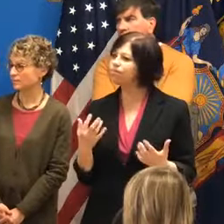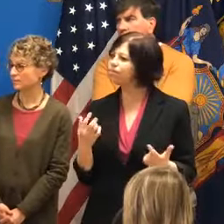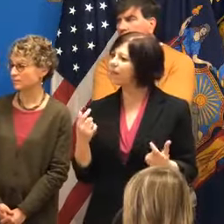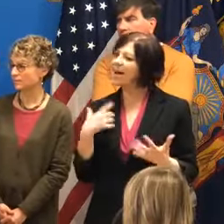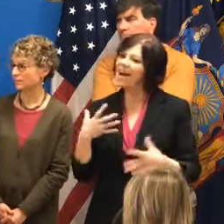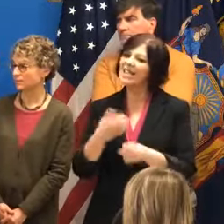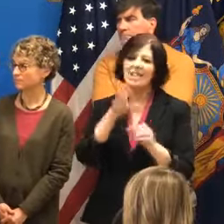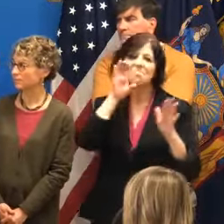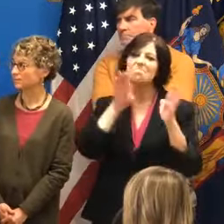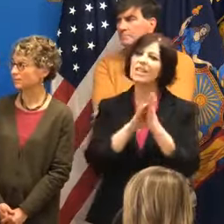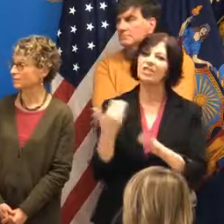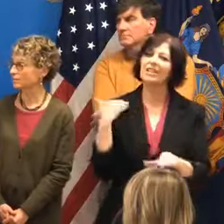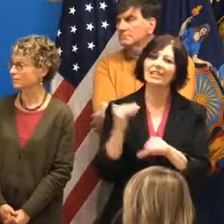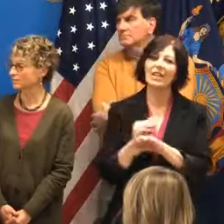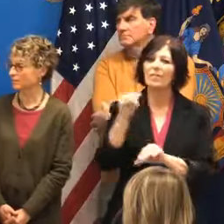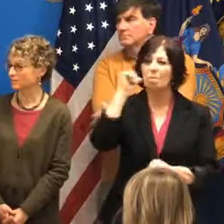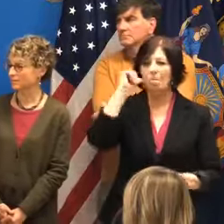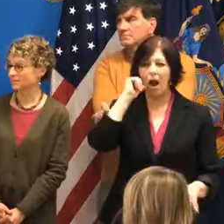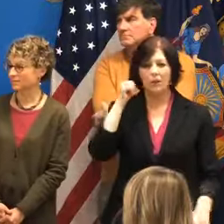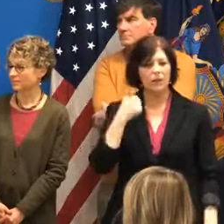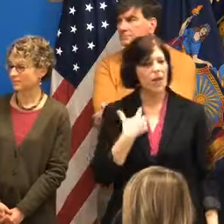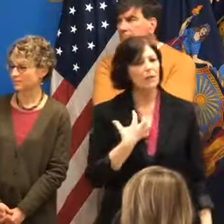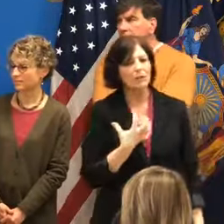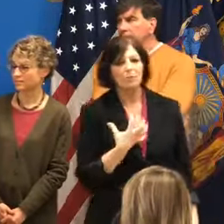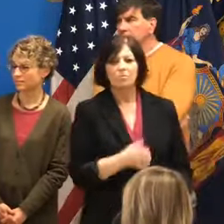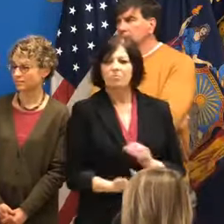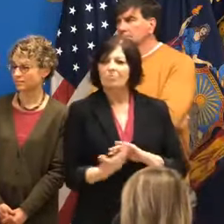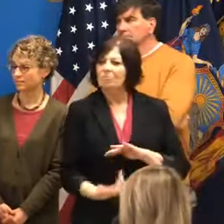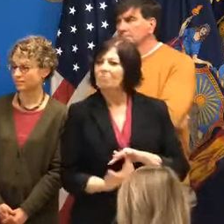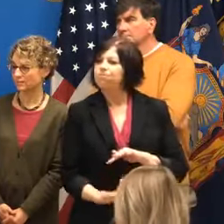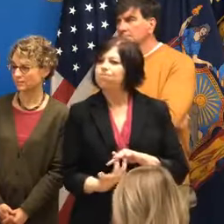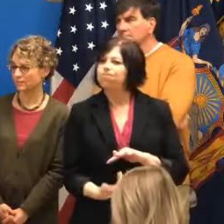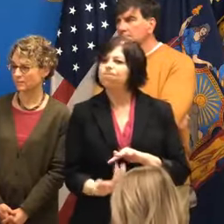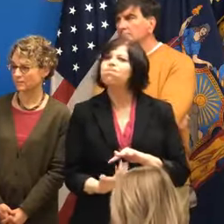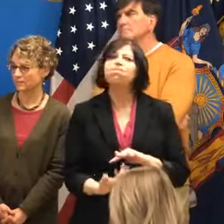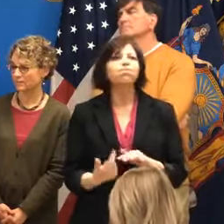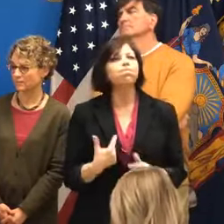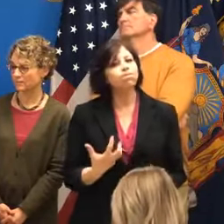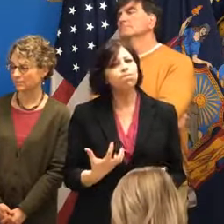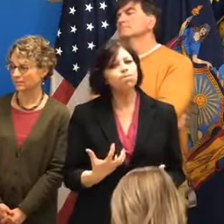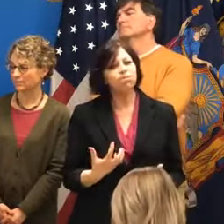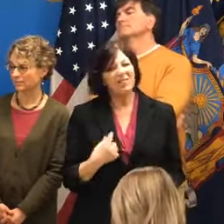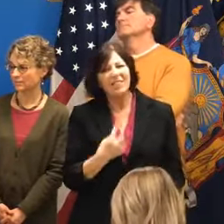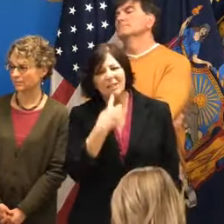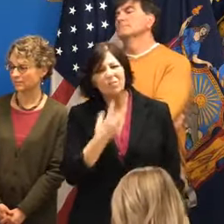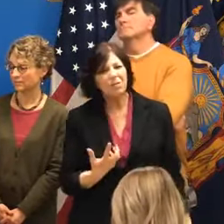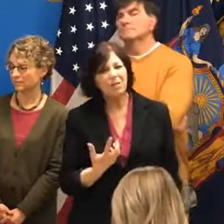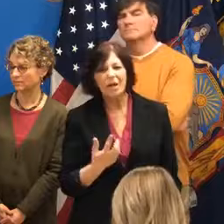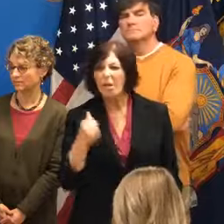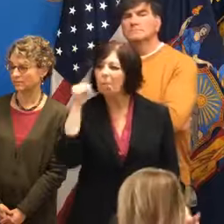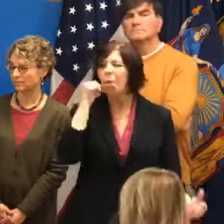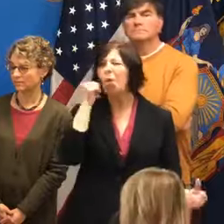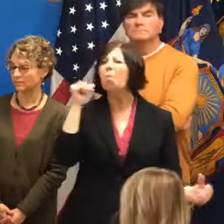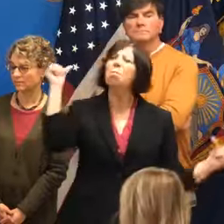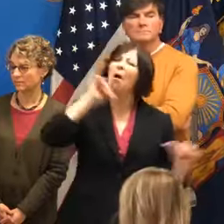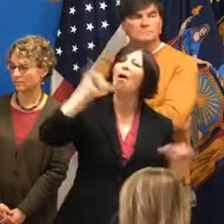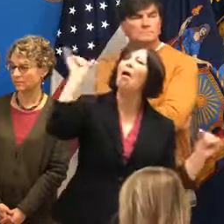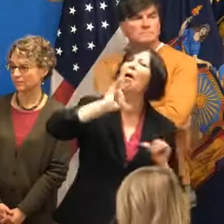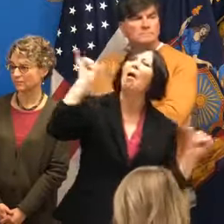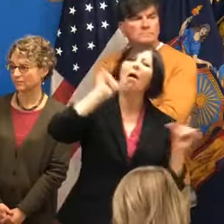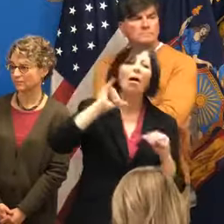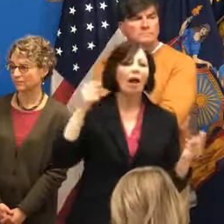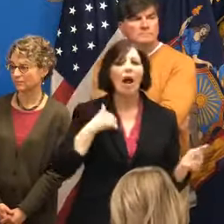that were coming in from bars in our area. I was really hot. And it was disappointing because people were partying.